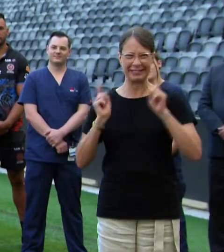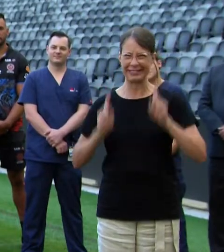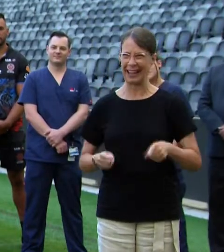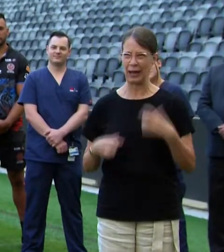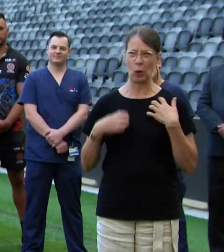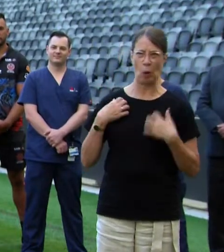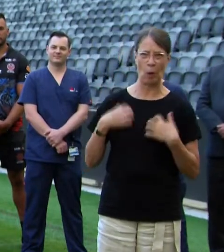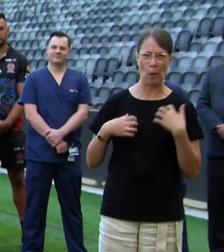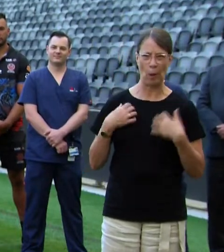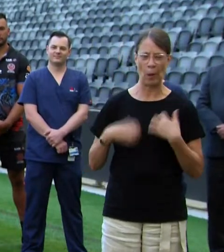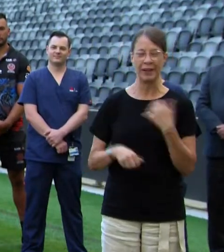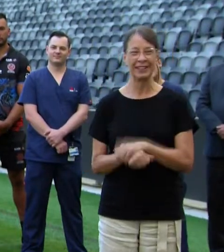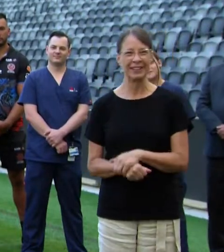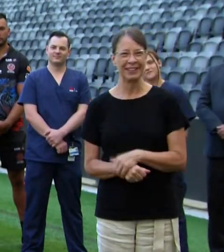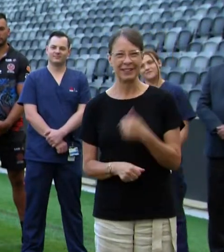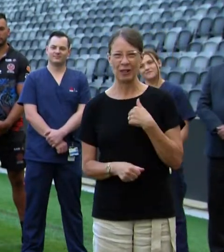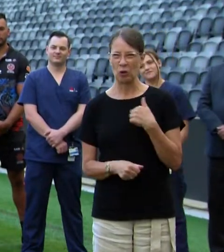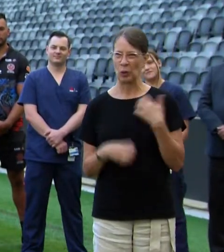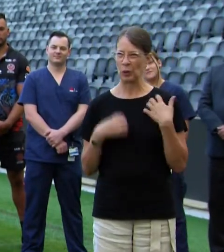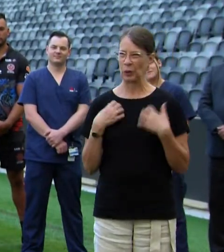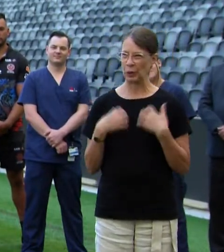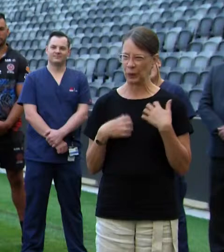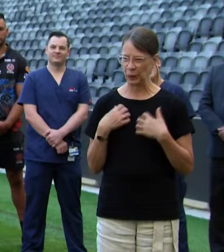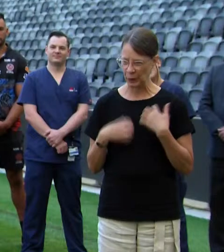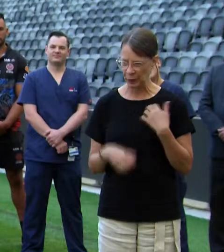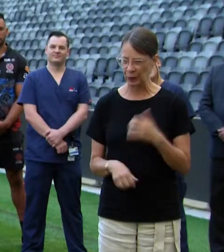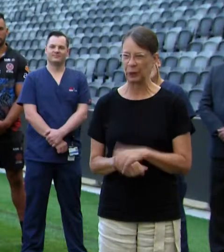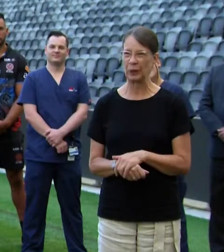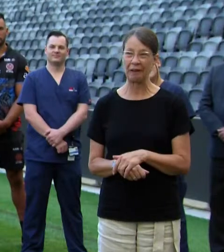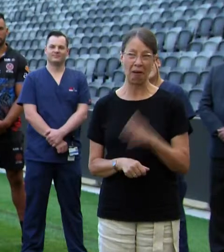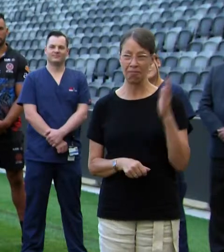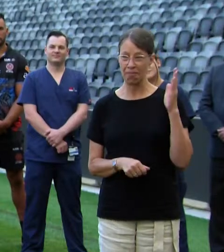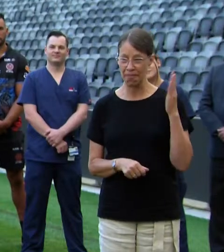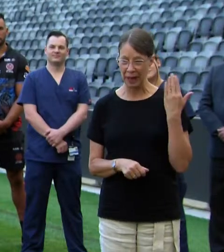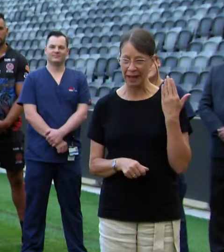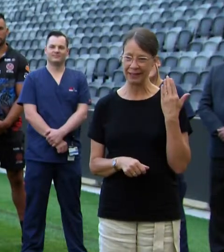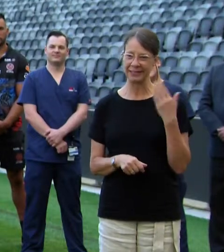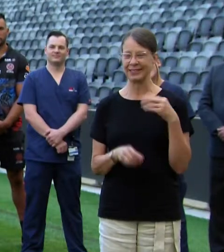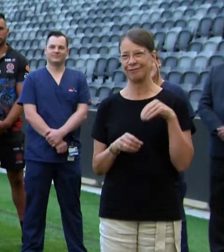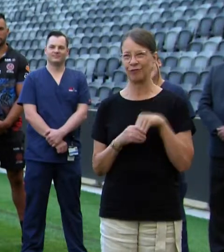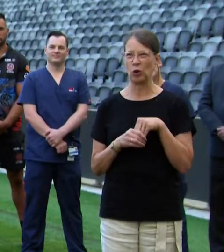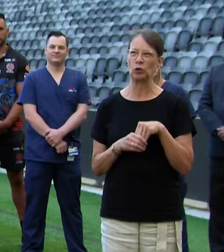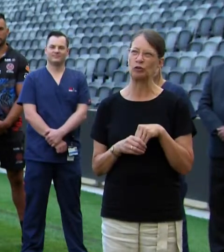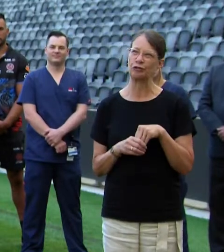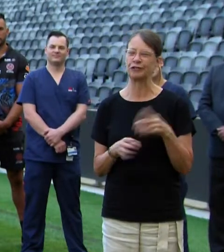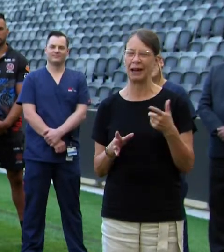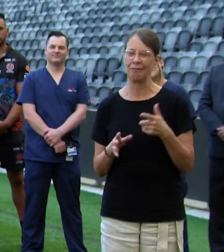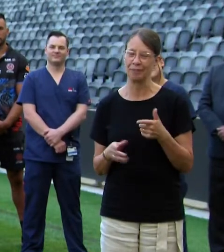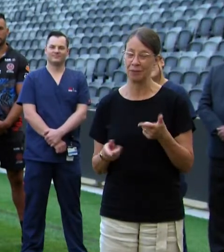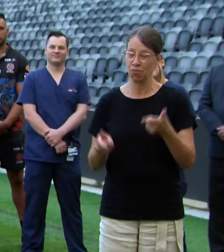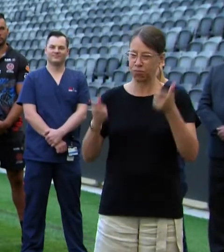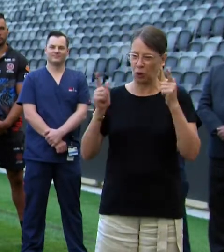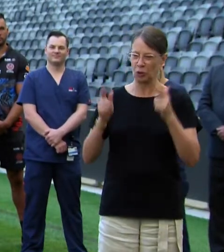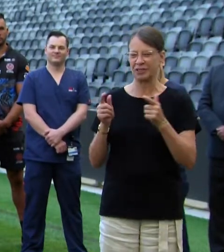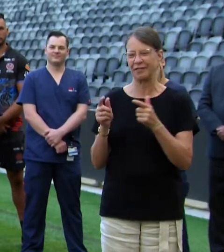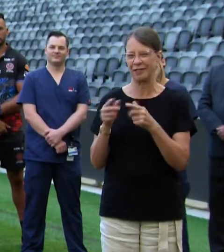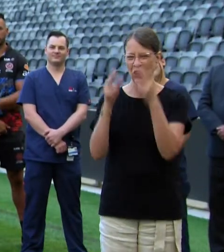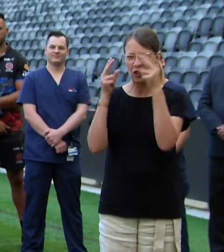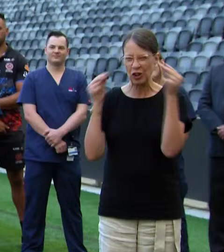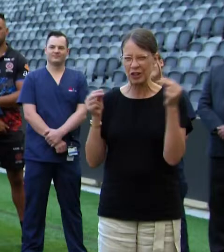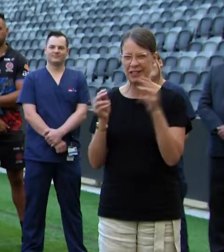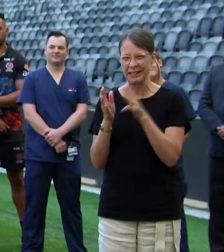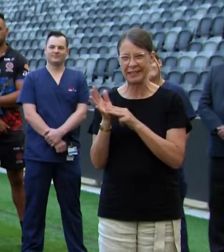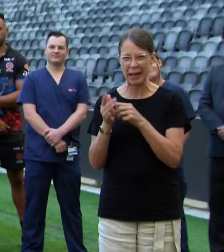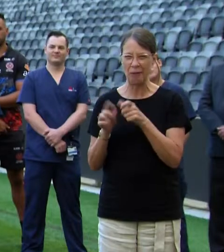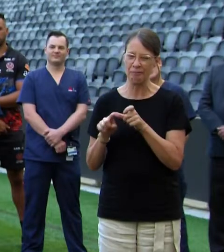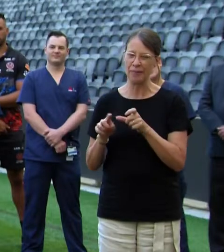former Chief Nursing and Midwifery Officer in this state and still a registered nurse to welcome our new graduate nurses and